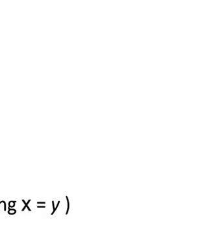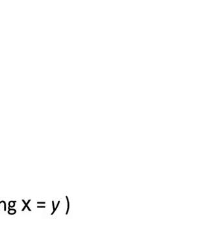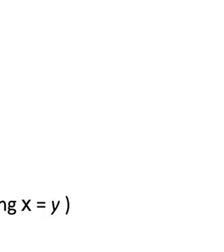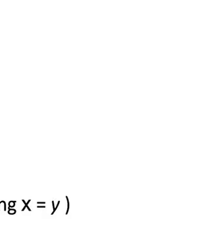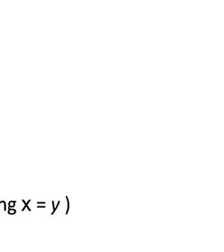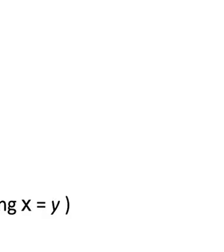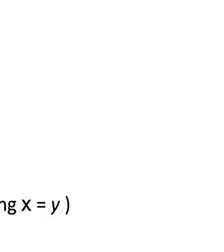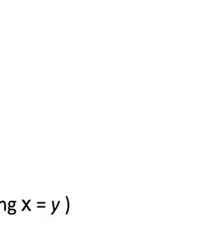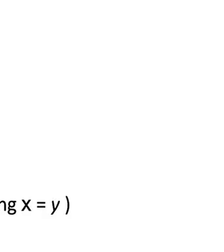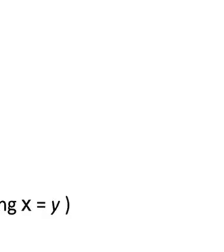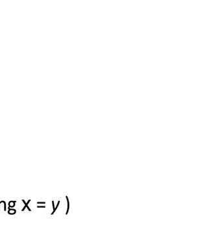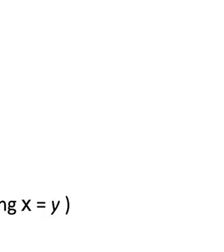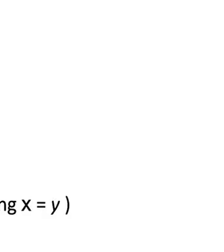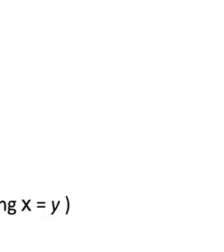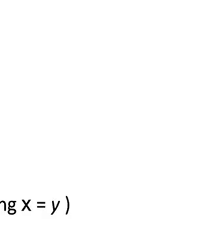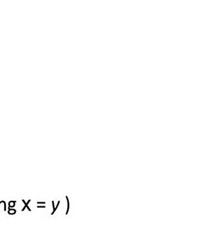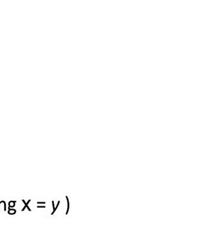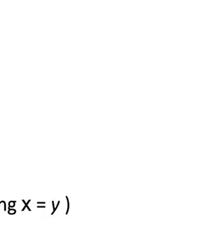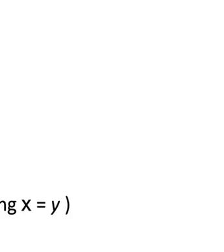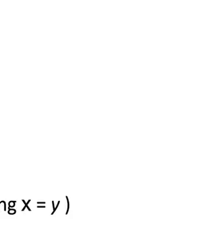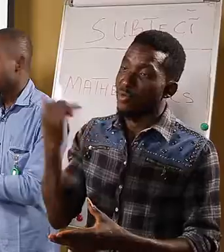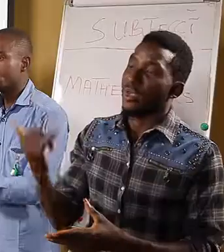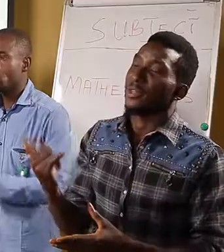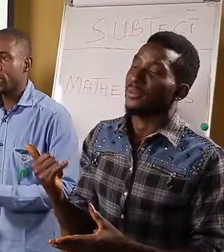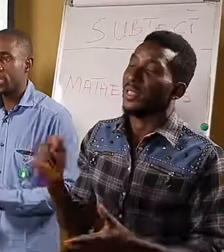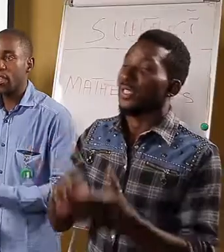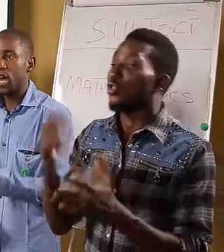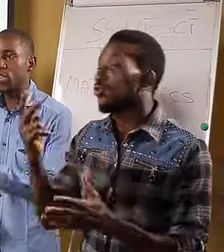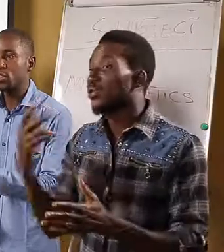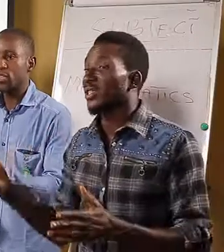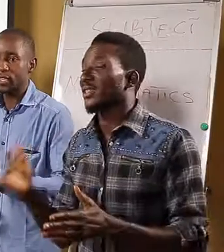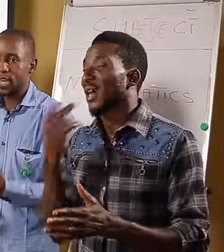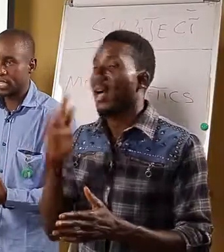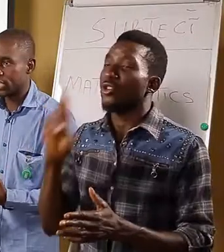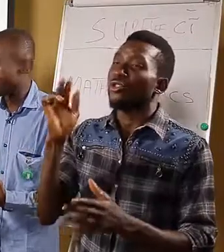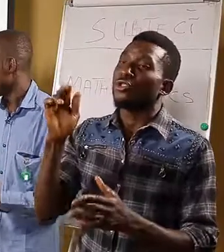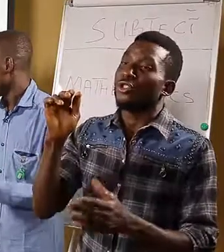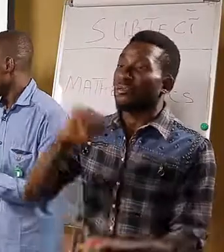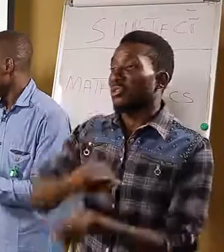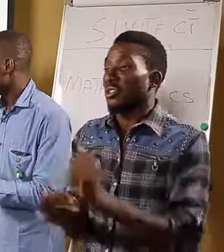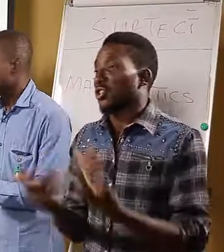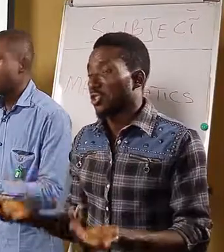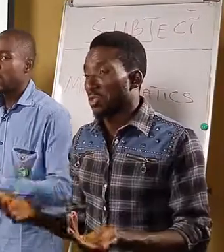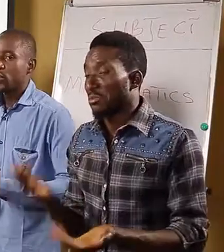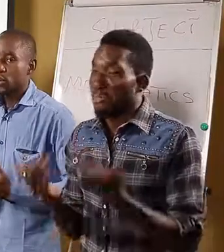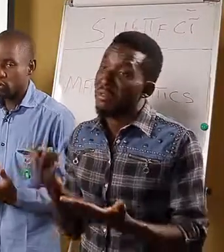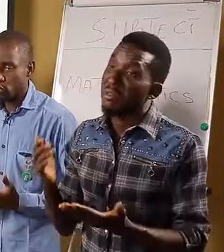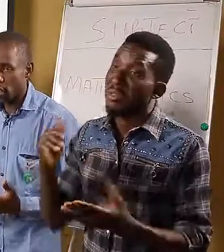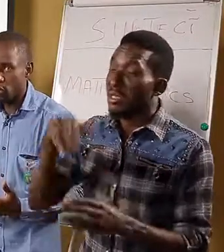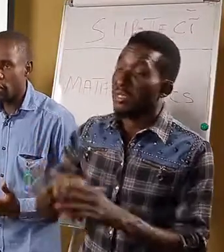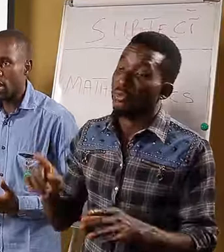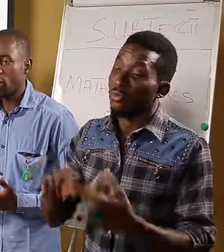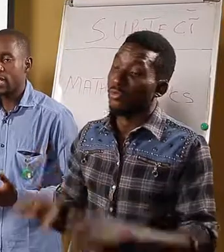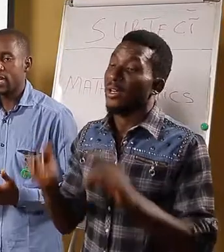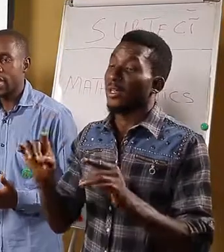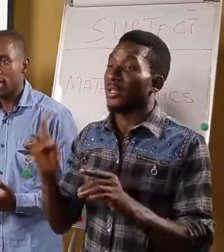the relationship between x and y. These two things are used interchangeably, either to find